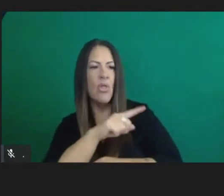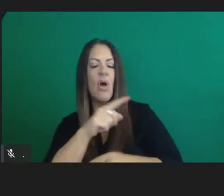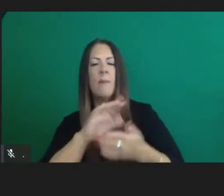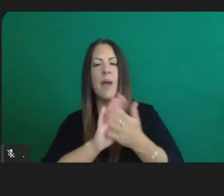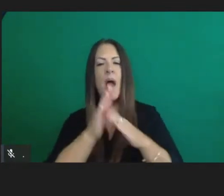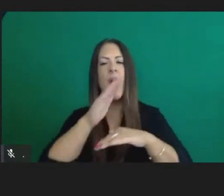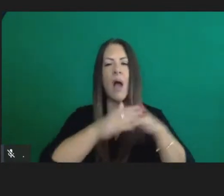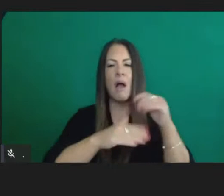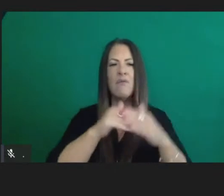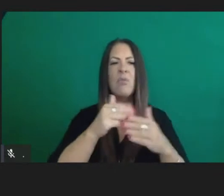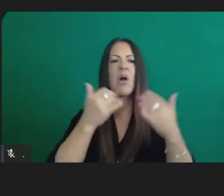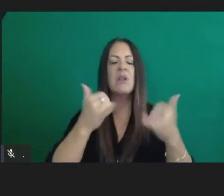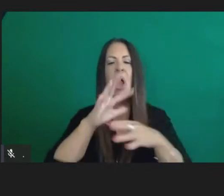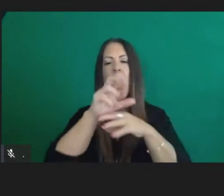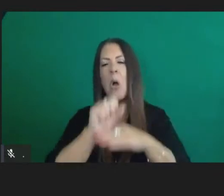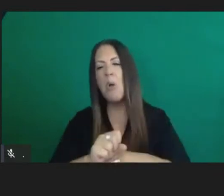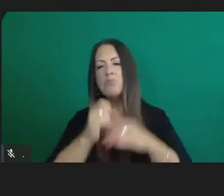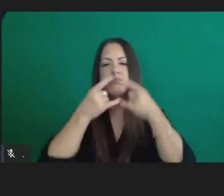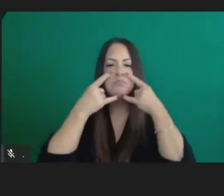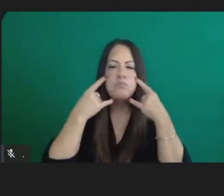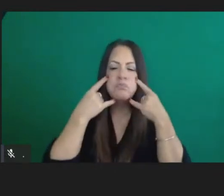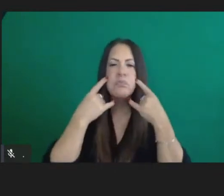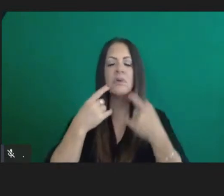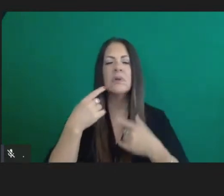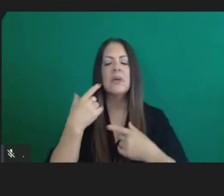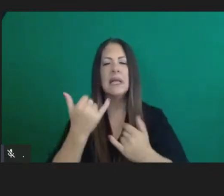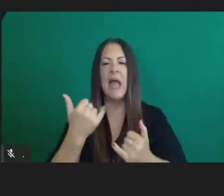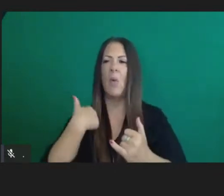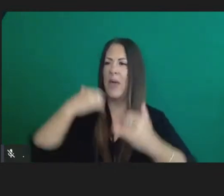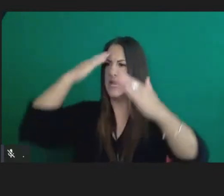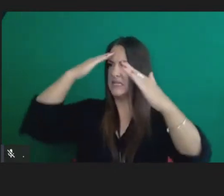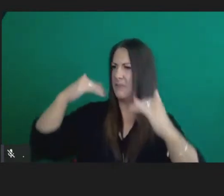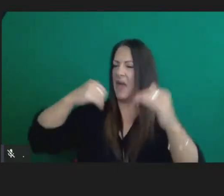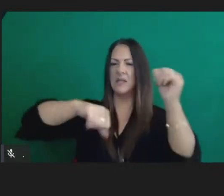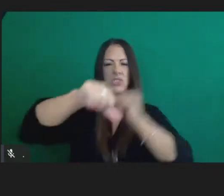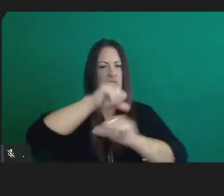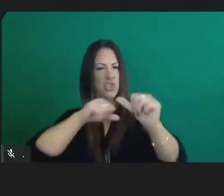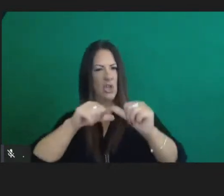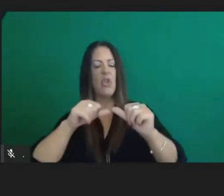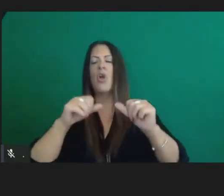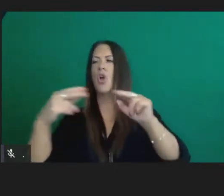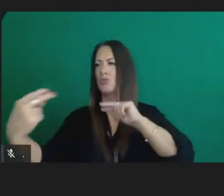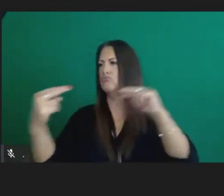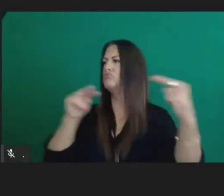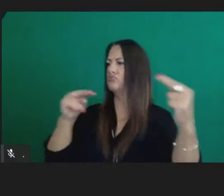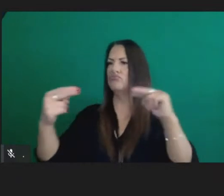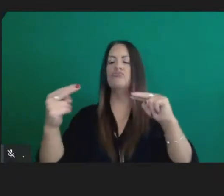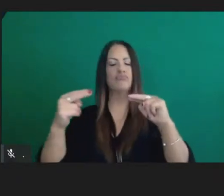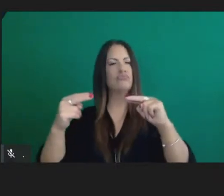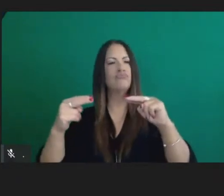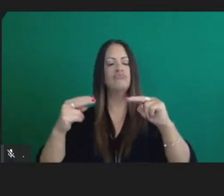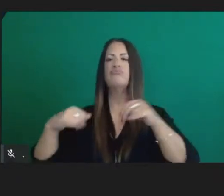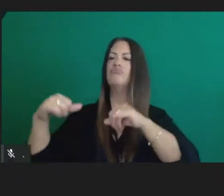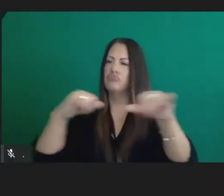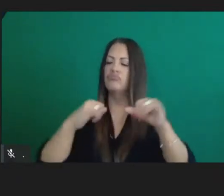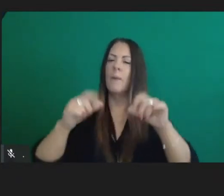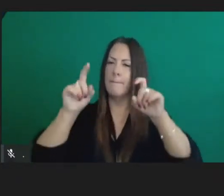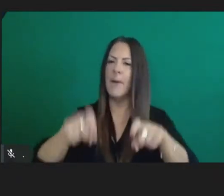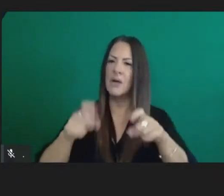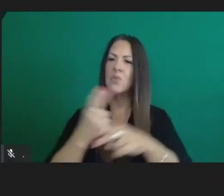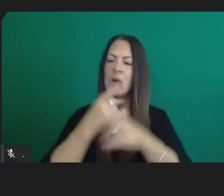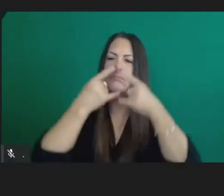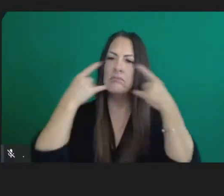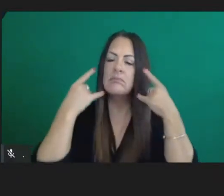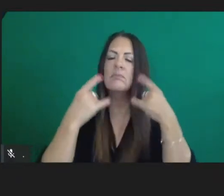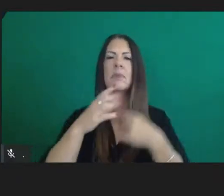comfortable wearing their mask, how they expect their neighbors and their communities to wear their mask when they're out, that they try to avoid high times